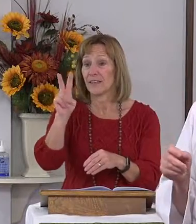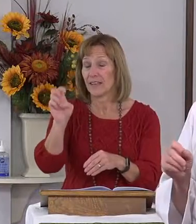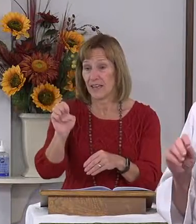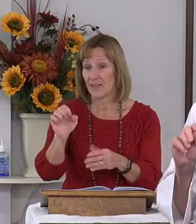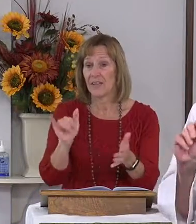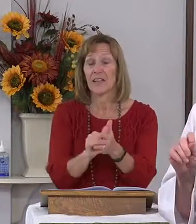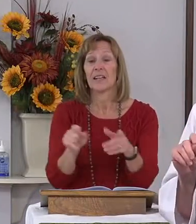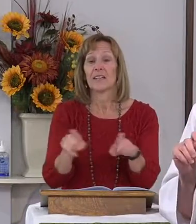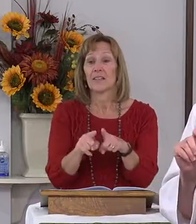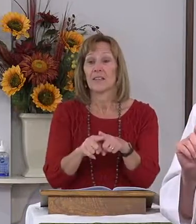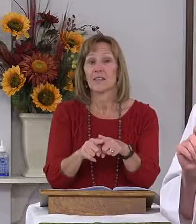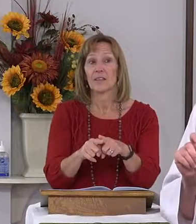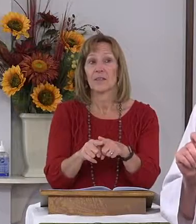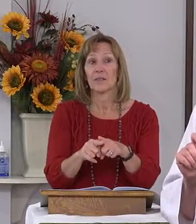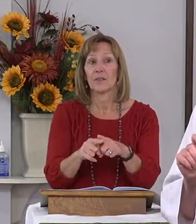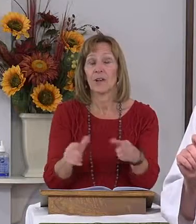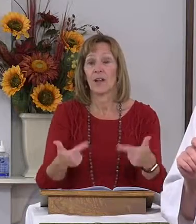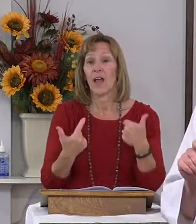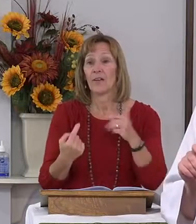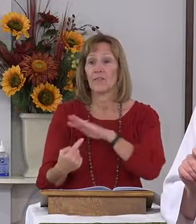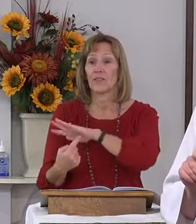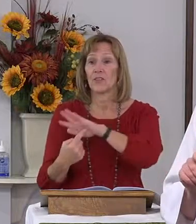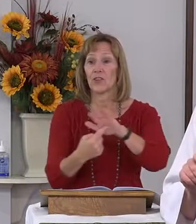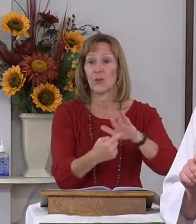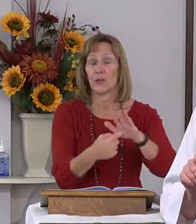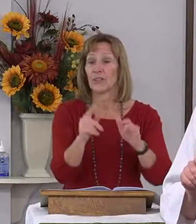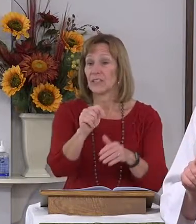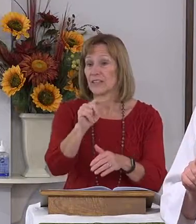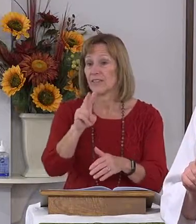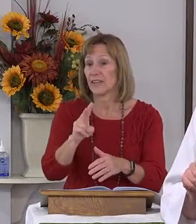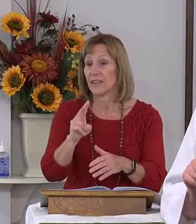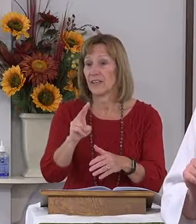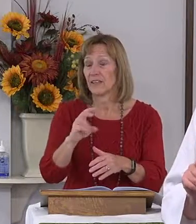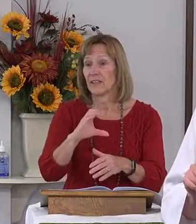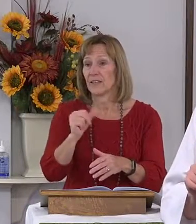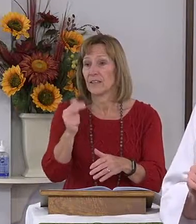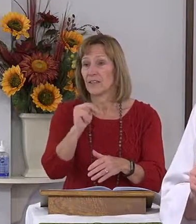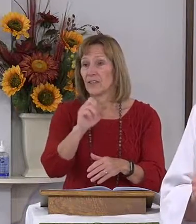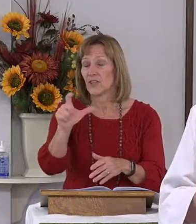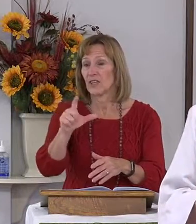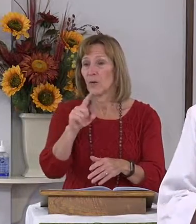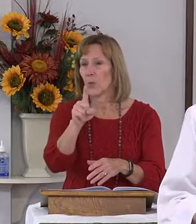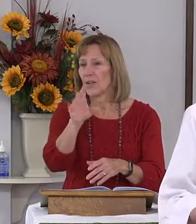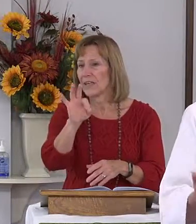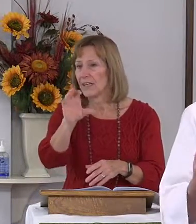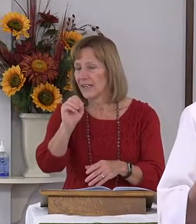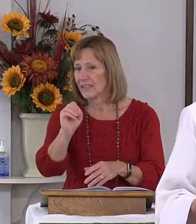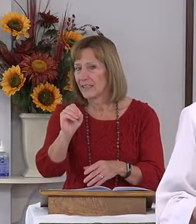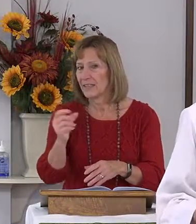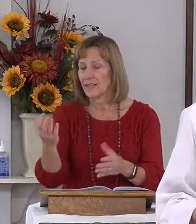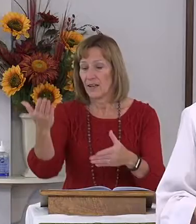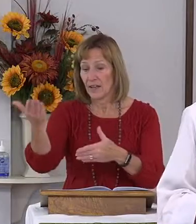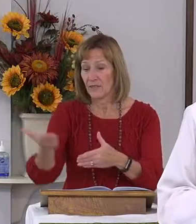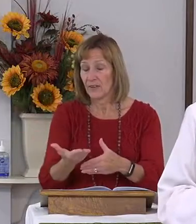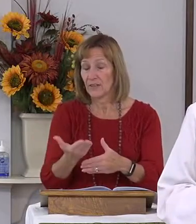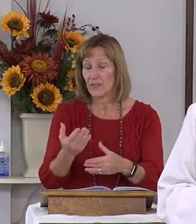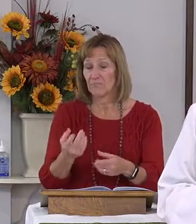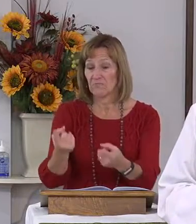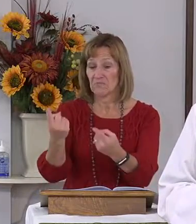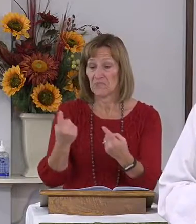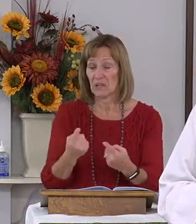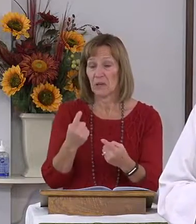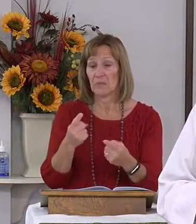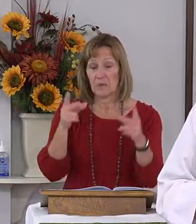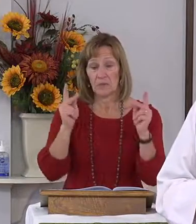that is also live broadcast on Comcast Channel 190. So I invite you to come in person. It'll be a